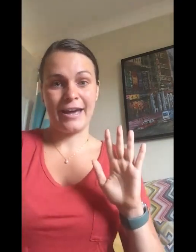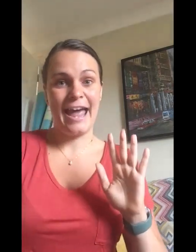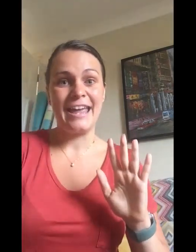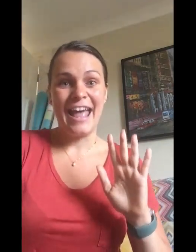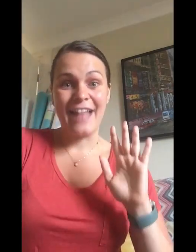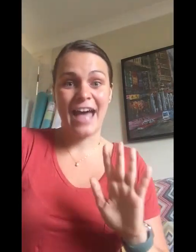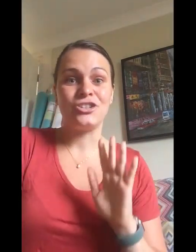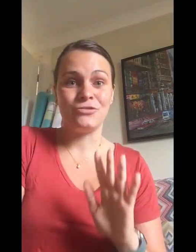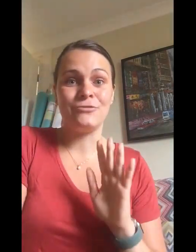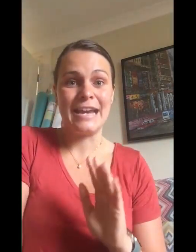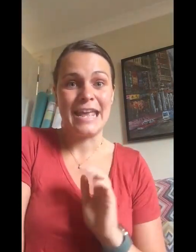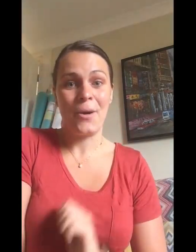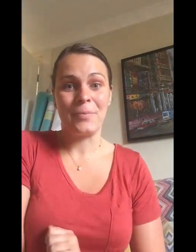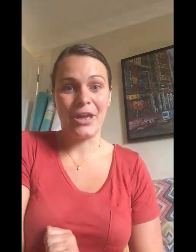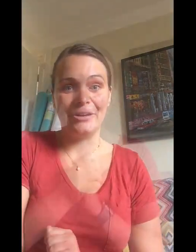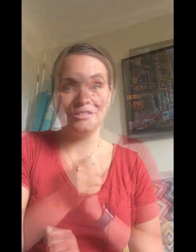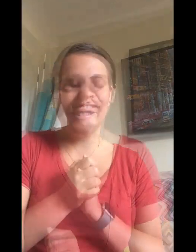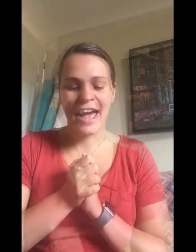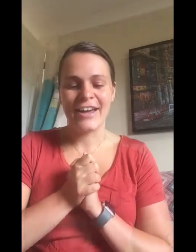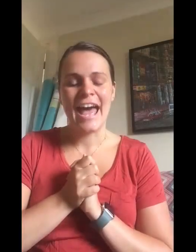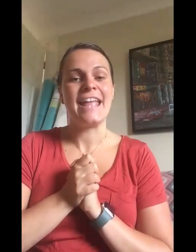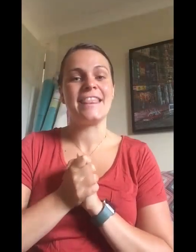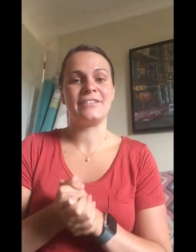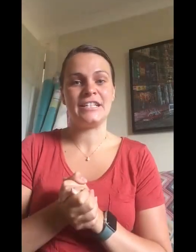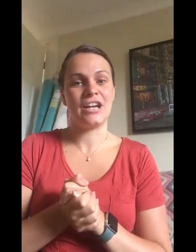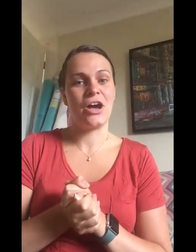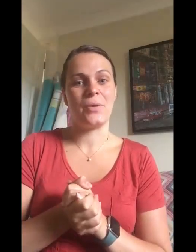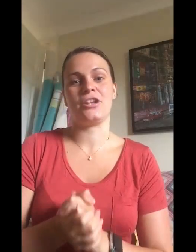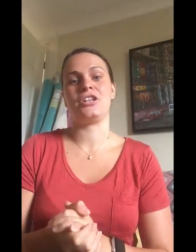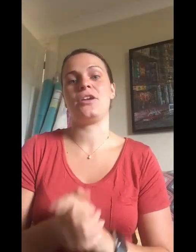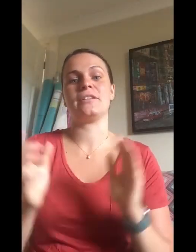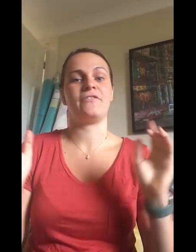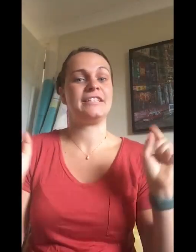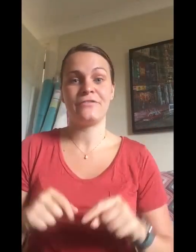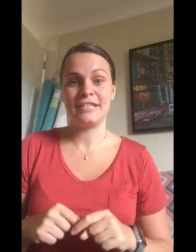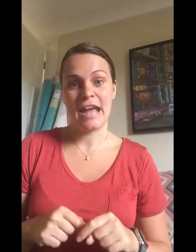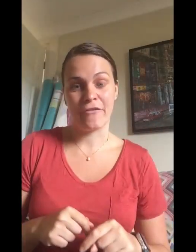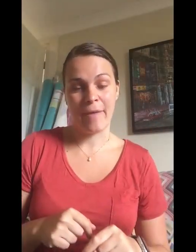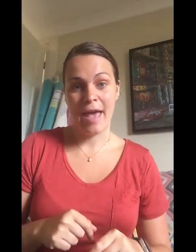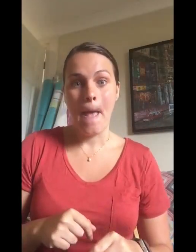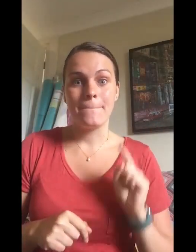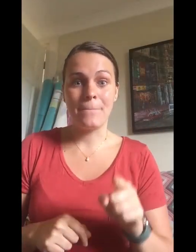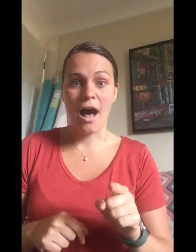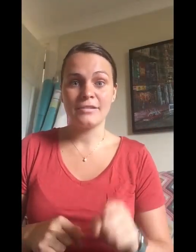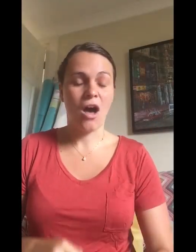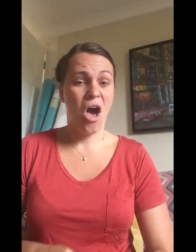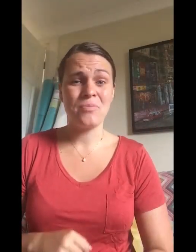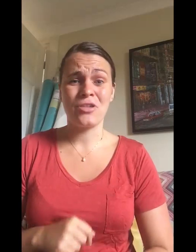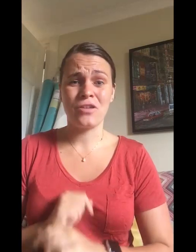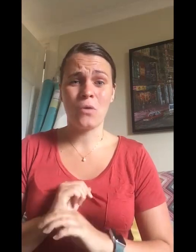okay? And that should really help you. Right, okay, in this video we're going to do something different to the alphabet, But I hope that you've all